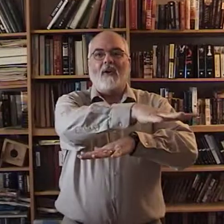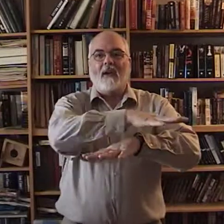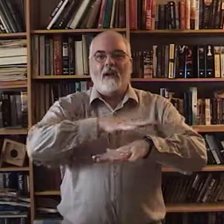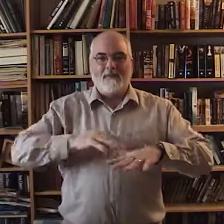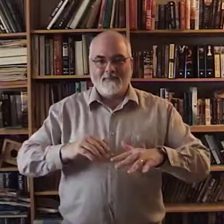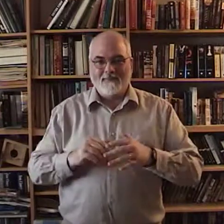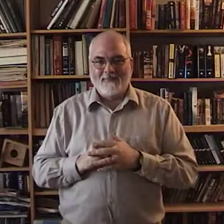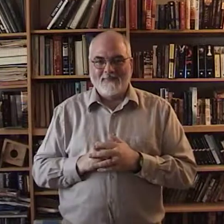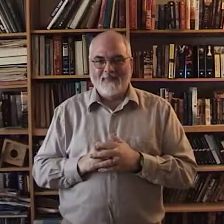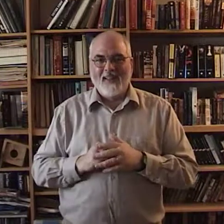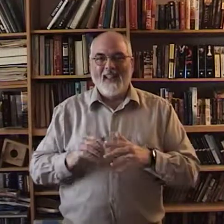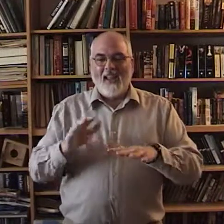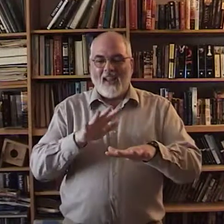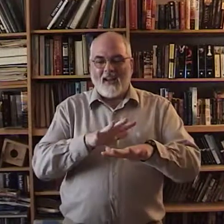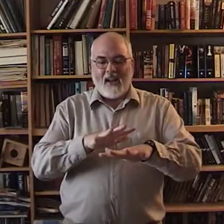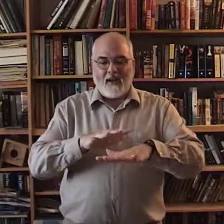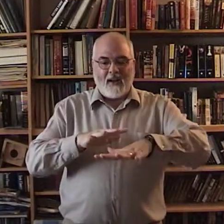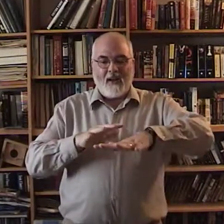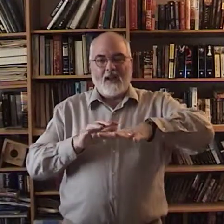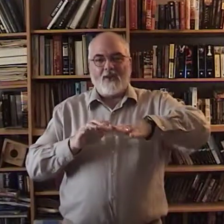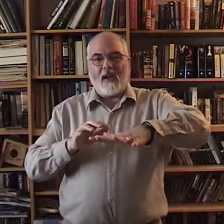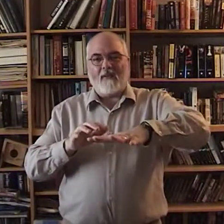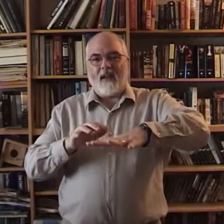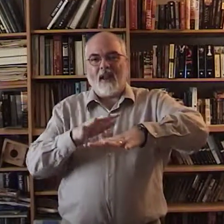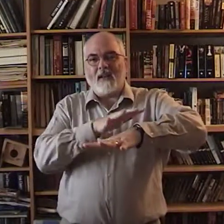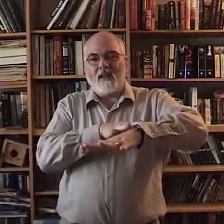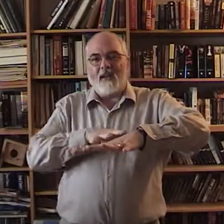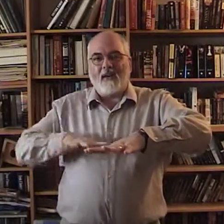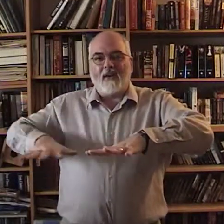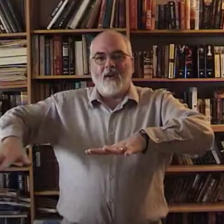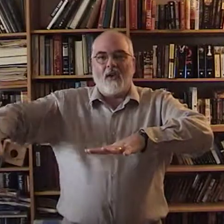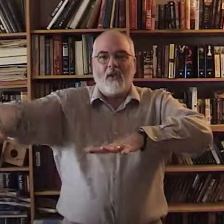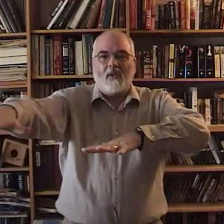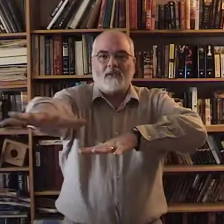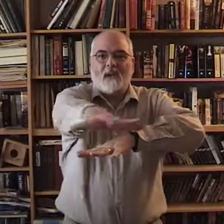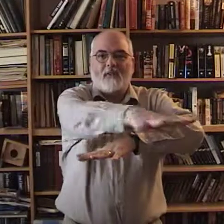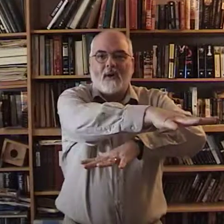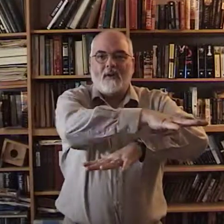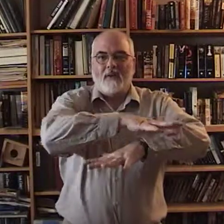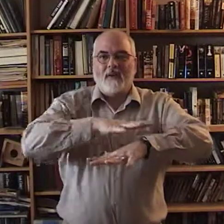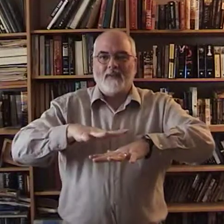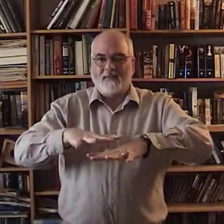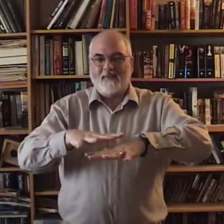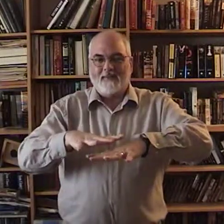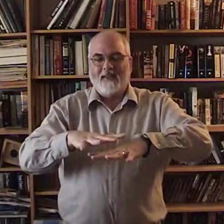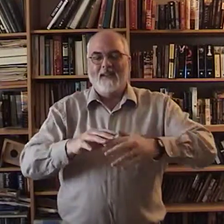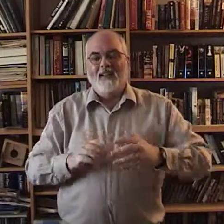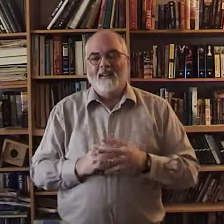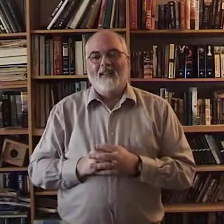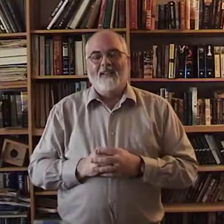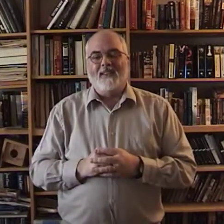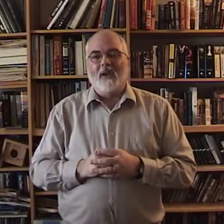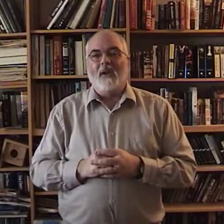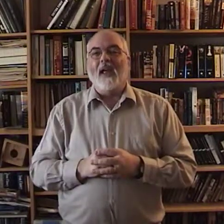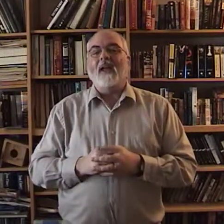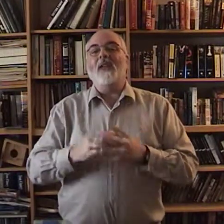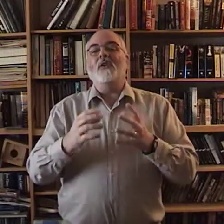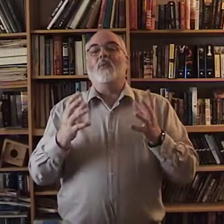area. An area, you have land here and all the stuff around it. So, and then you